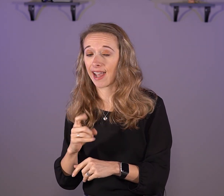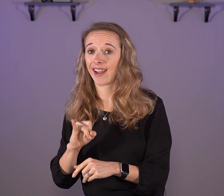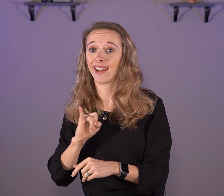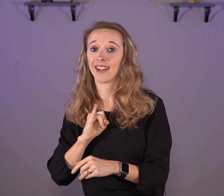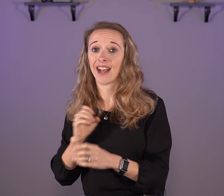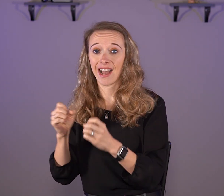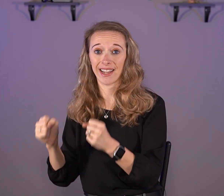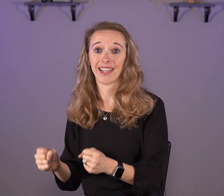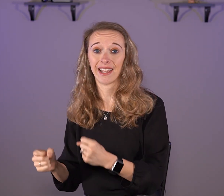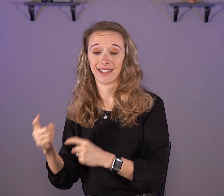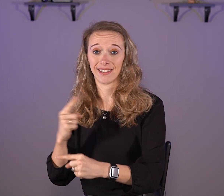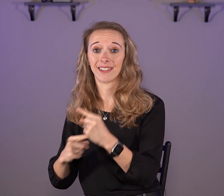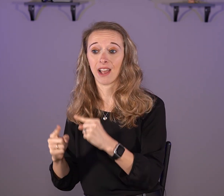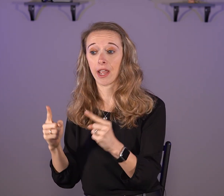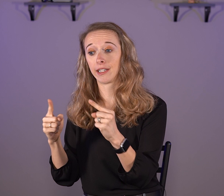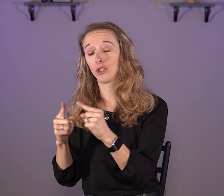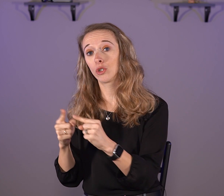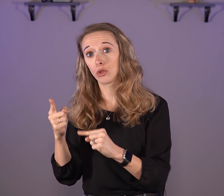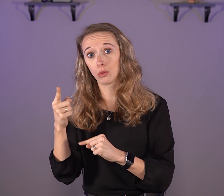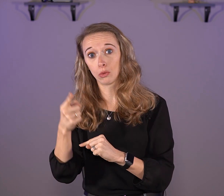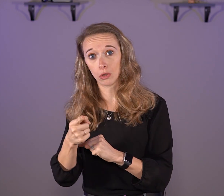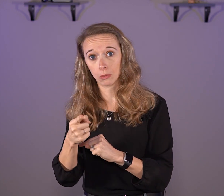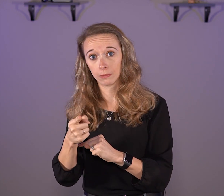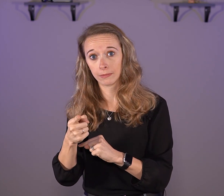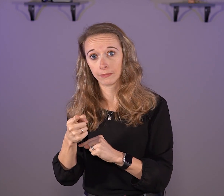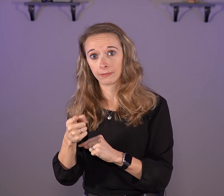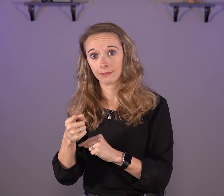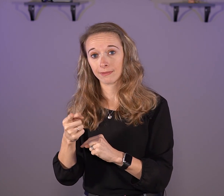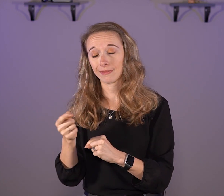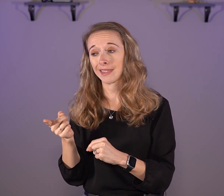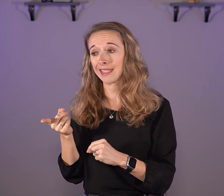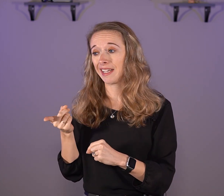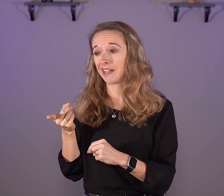say, I can sign to you.